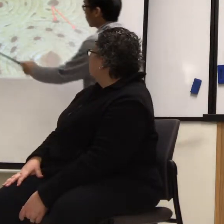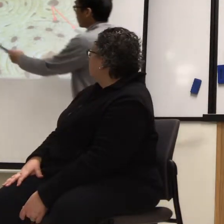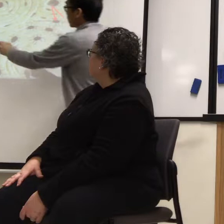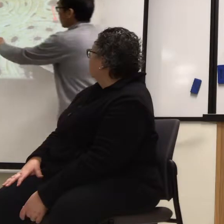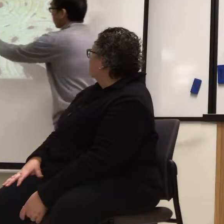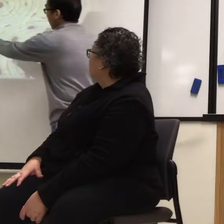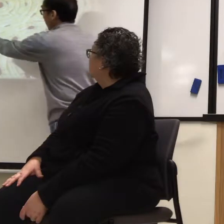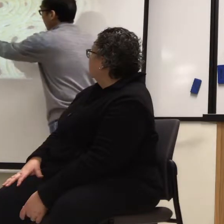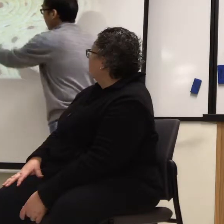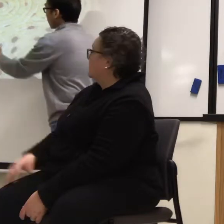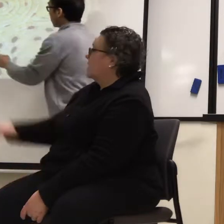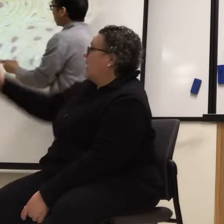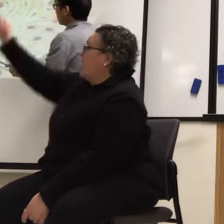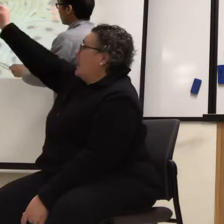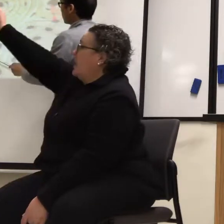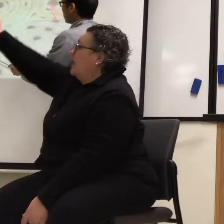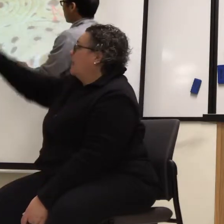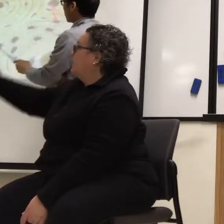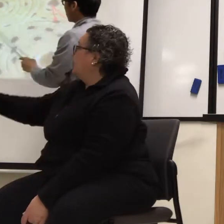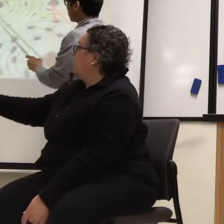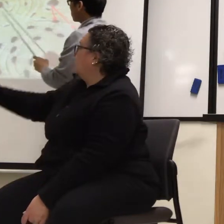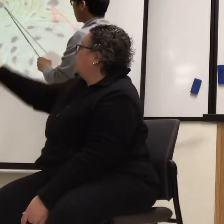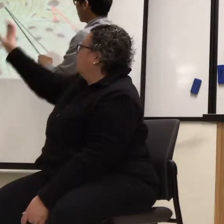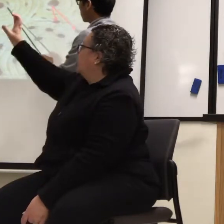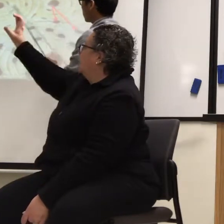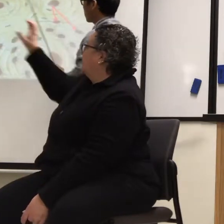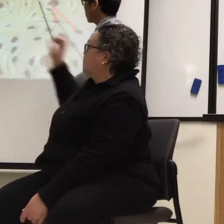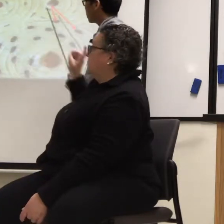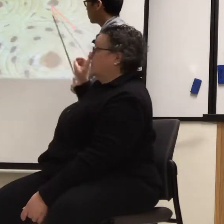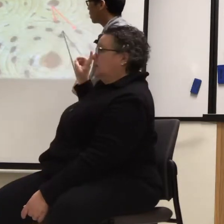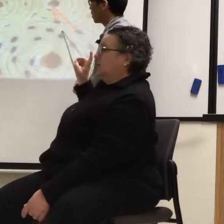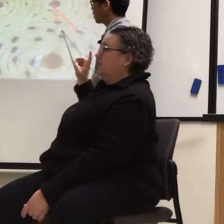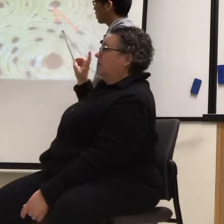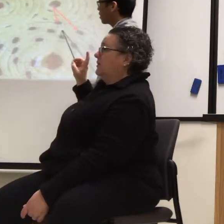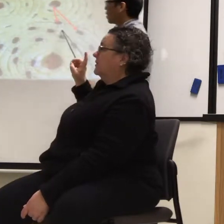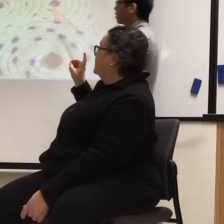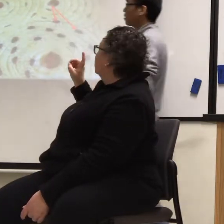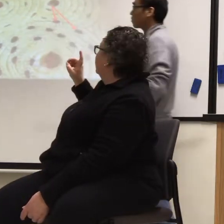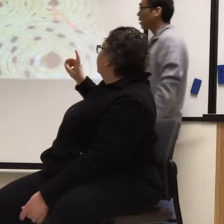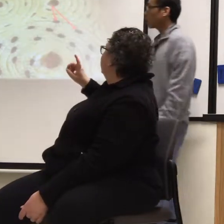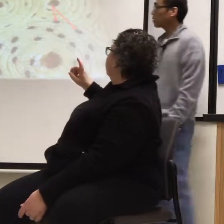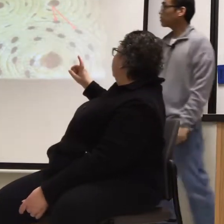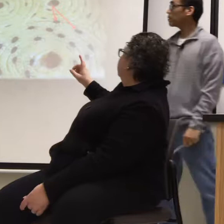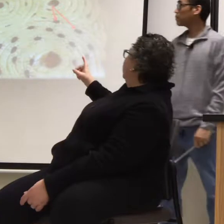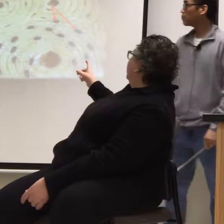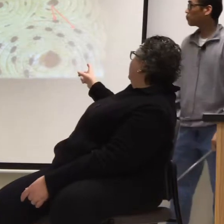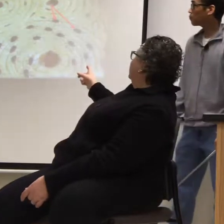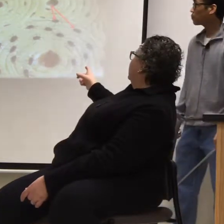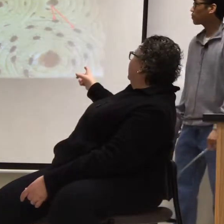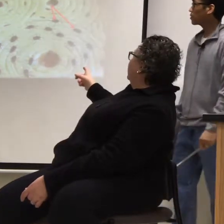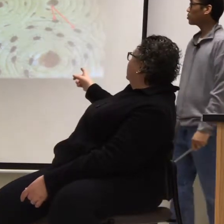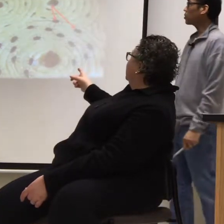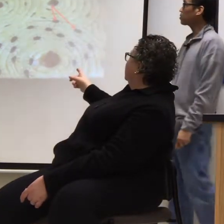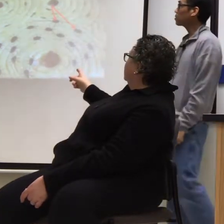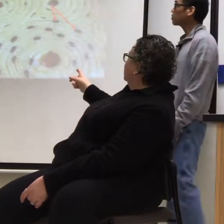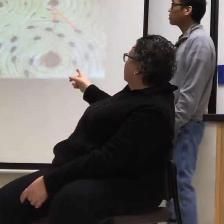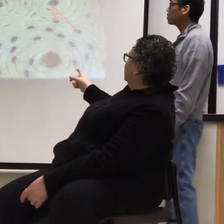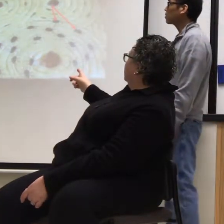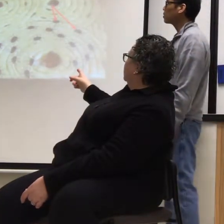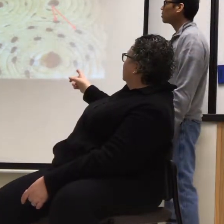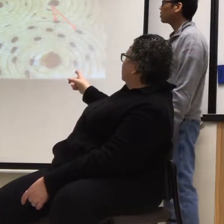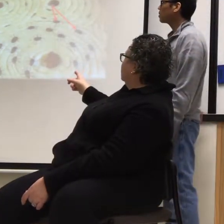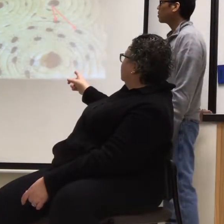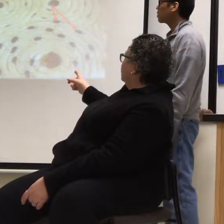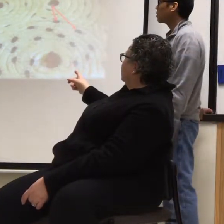yeah, so we did A, B, C, D. Okay. Sure.